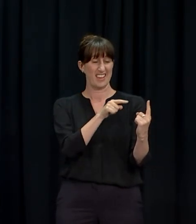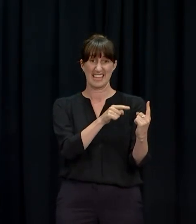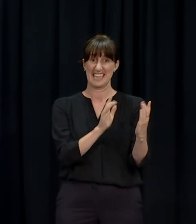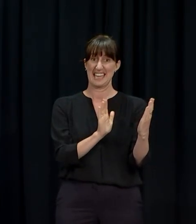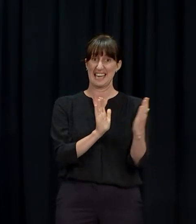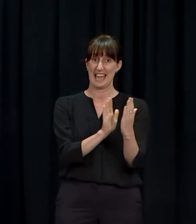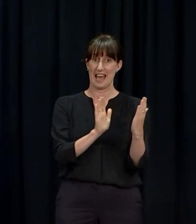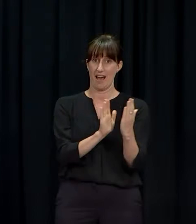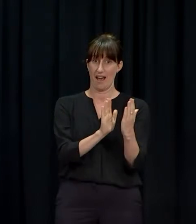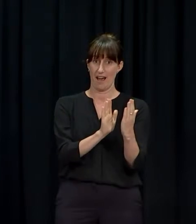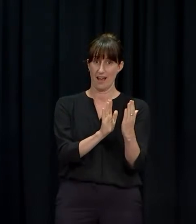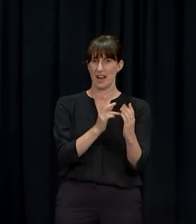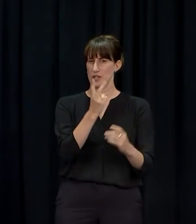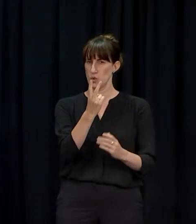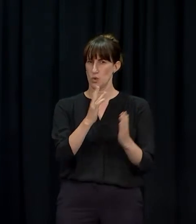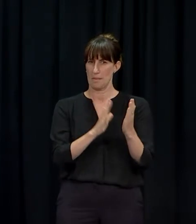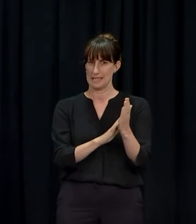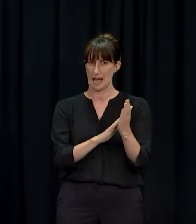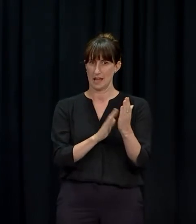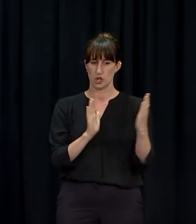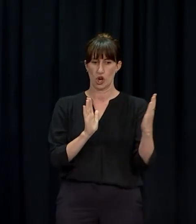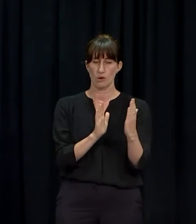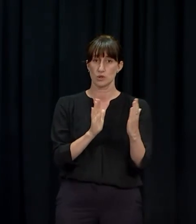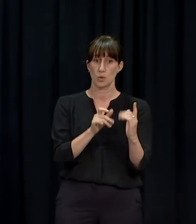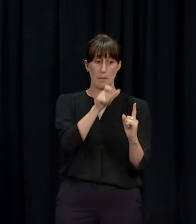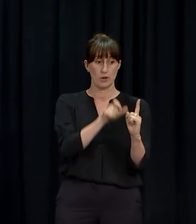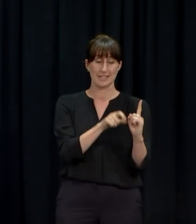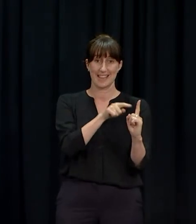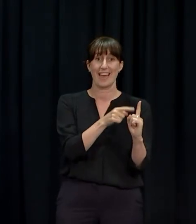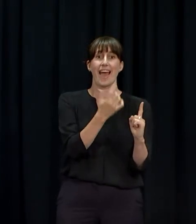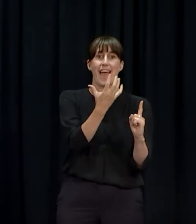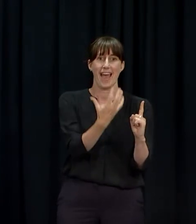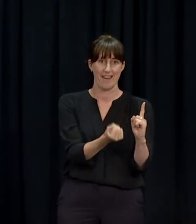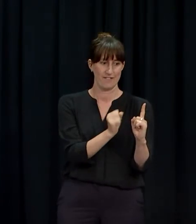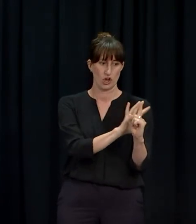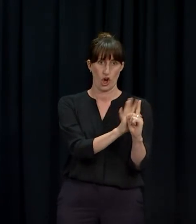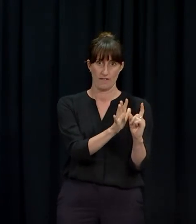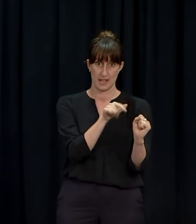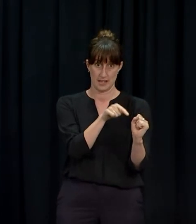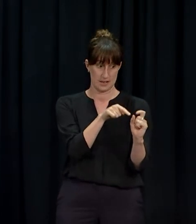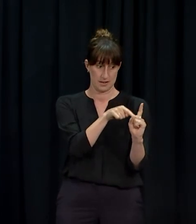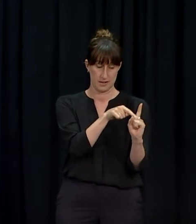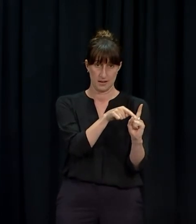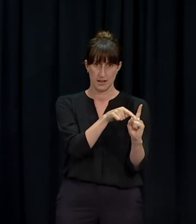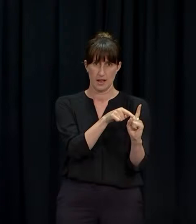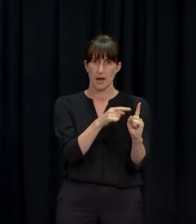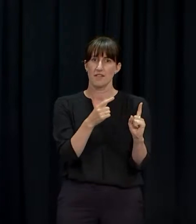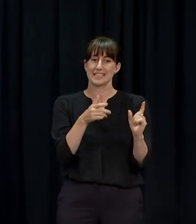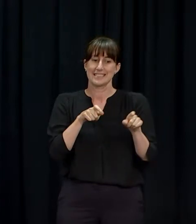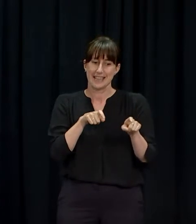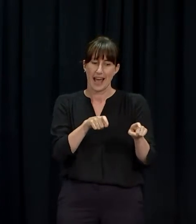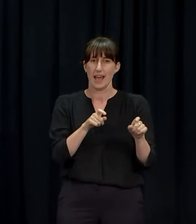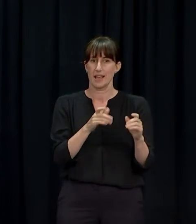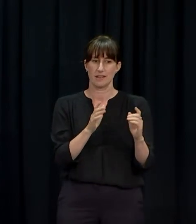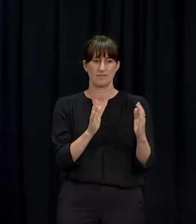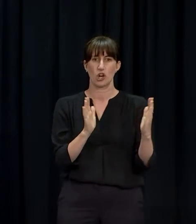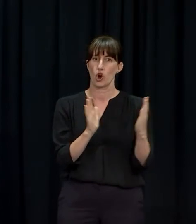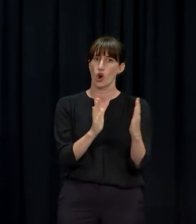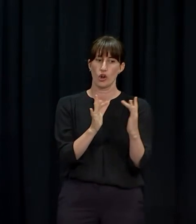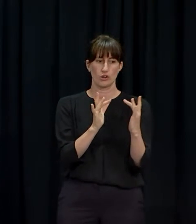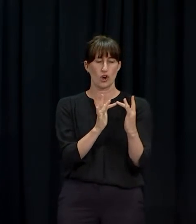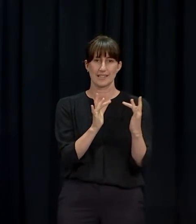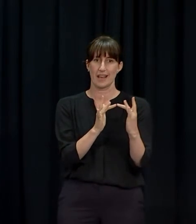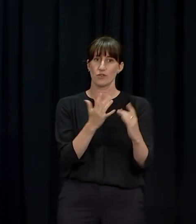distance. As we've indicated in our plan, that definition will evolve during the outbreak, and our resources will be